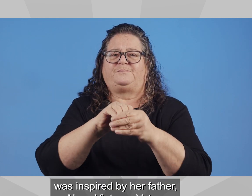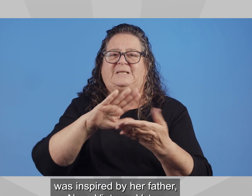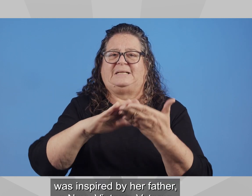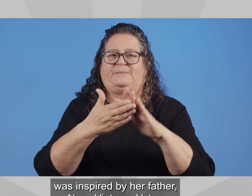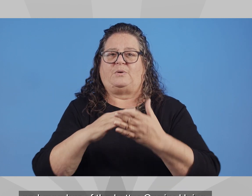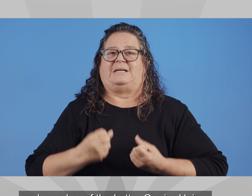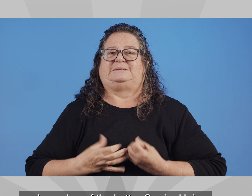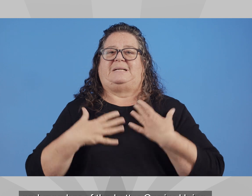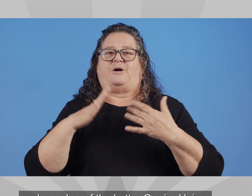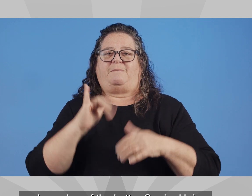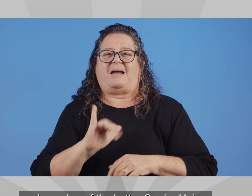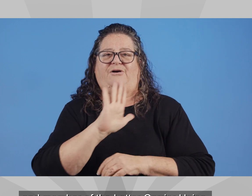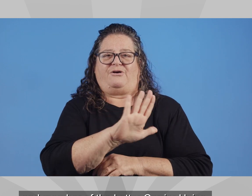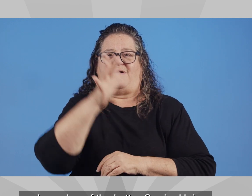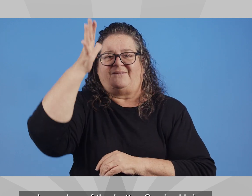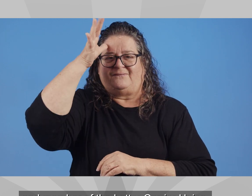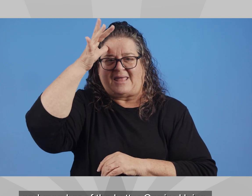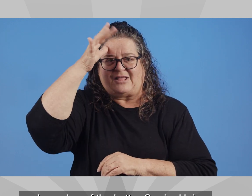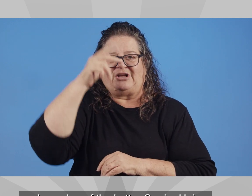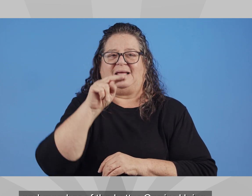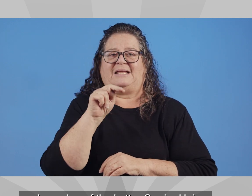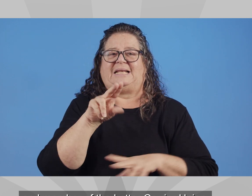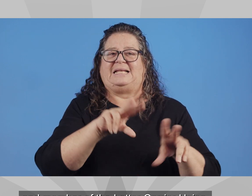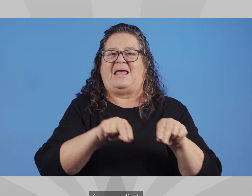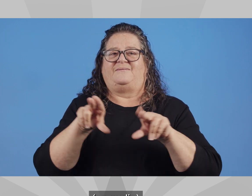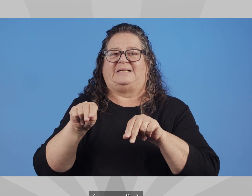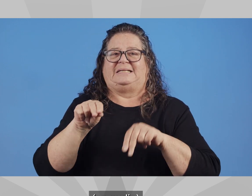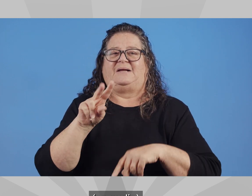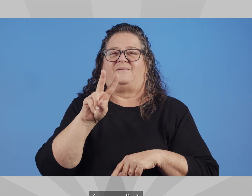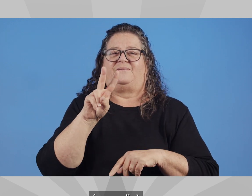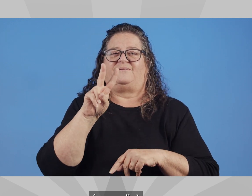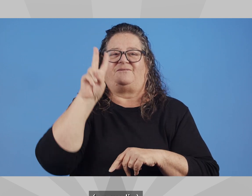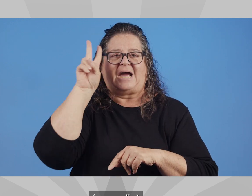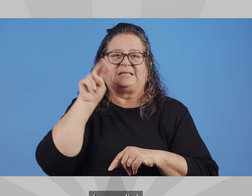Vietnam veteran and member of the Letter Carrier Union.